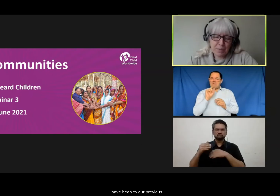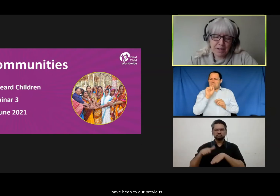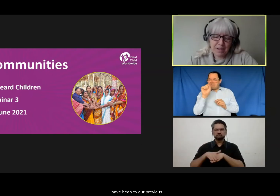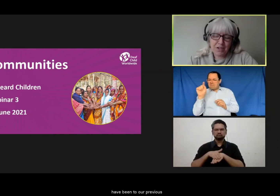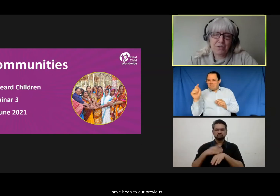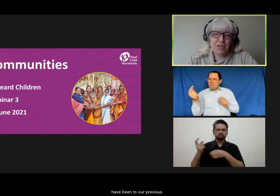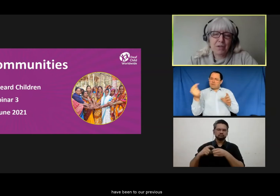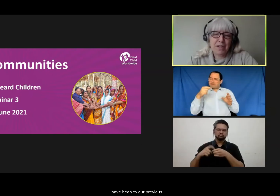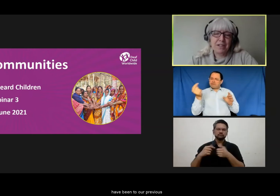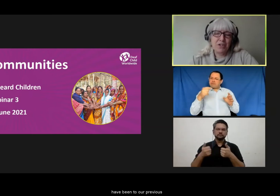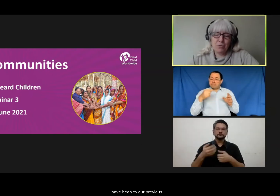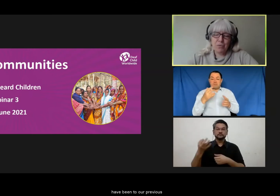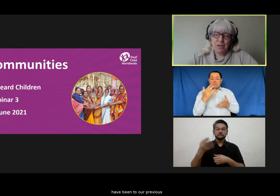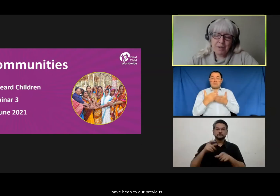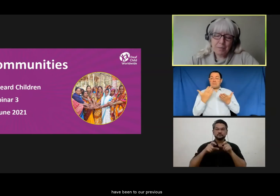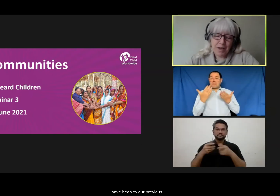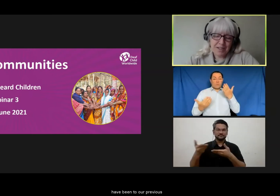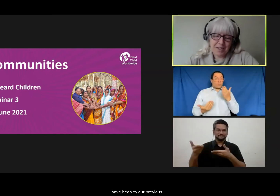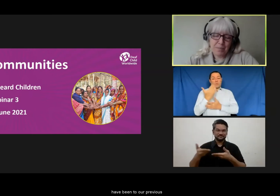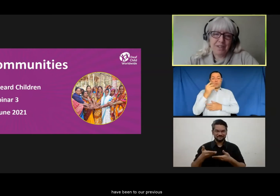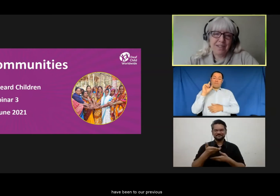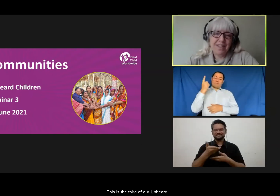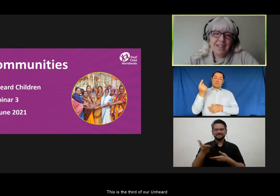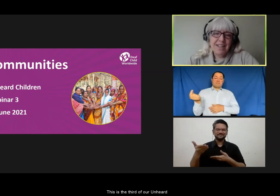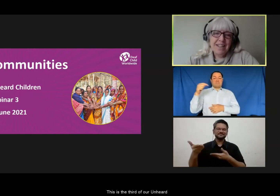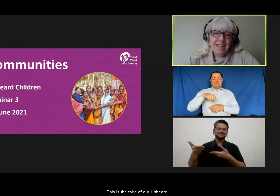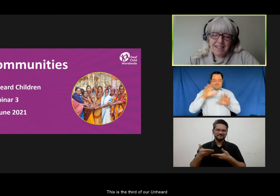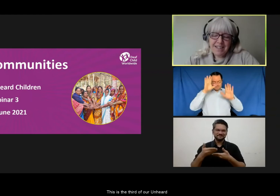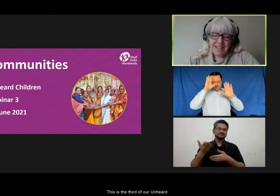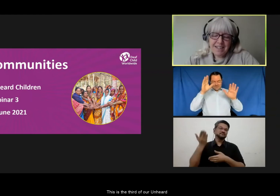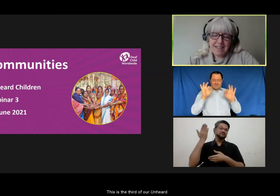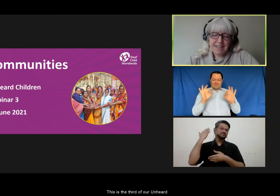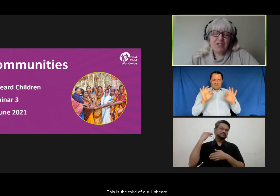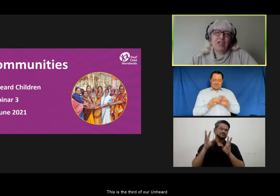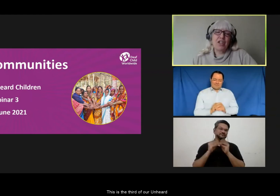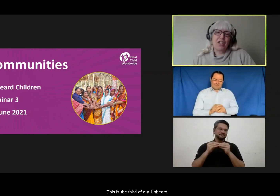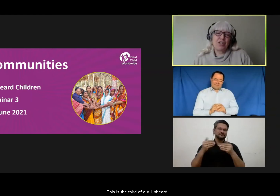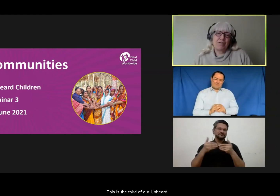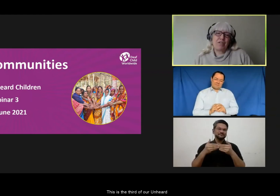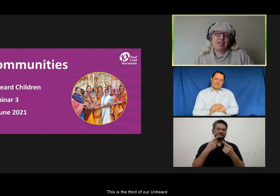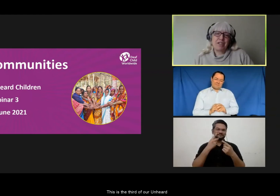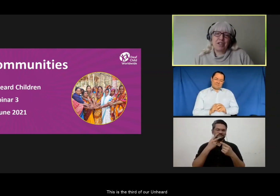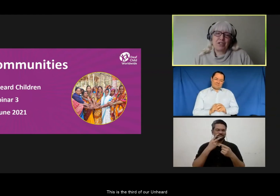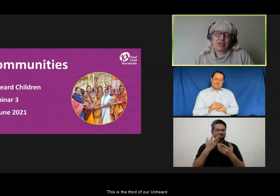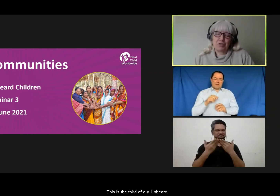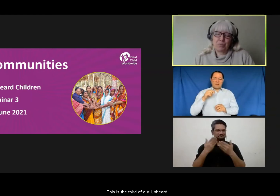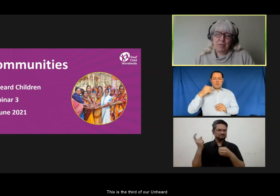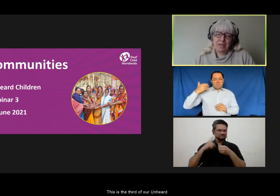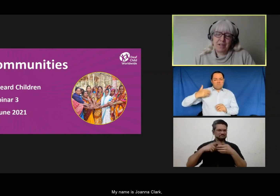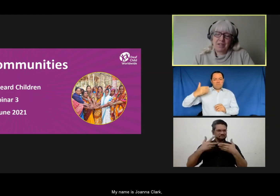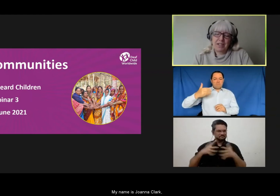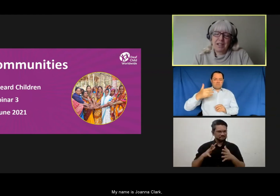previous webinars and also any new participants. This is the third of our Unheard